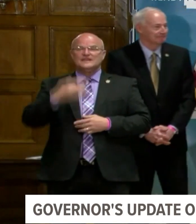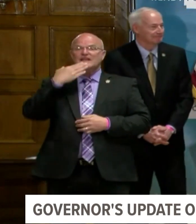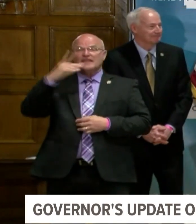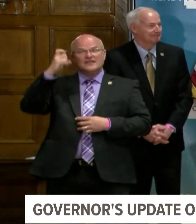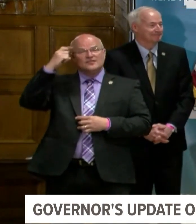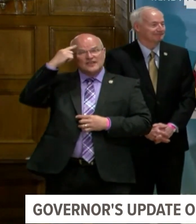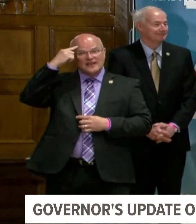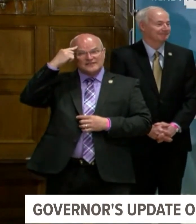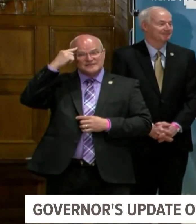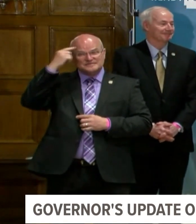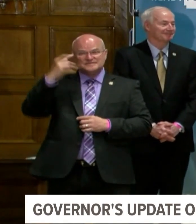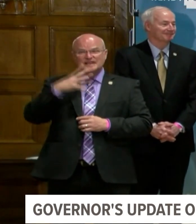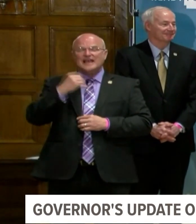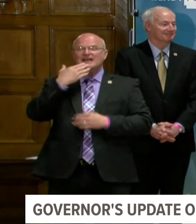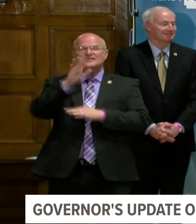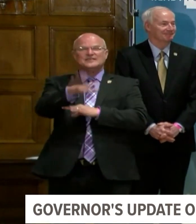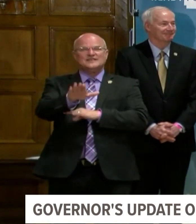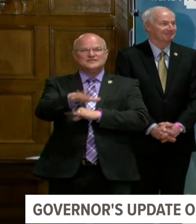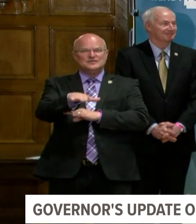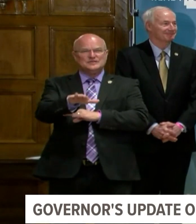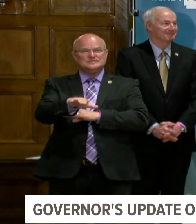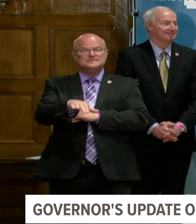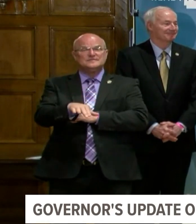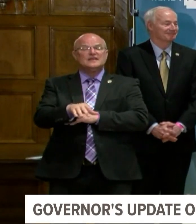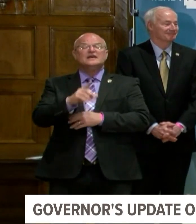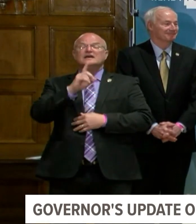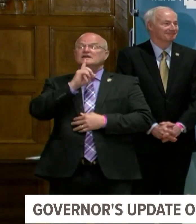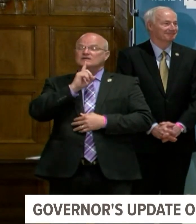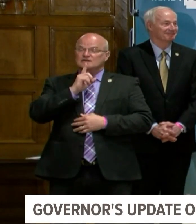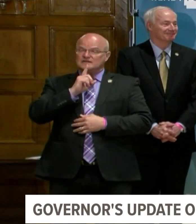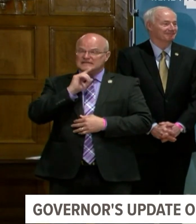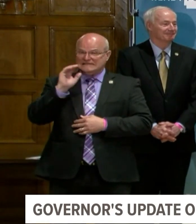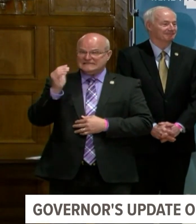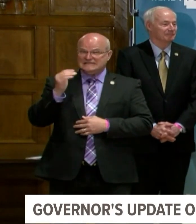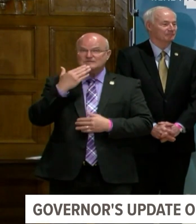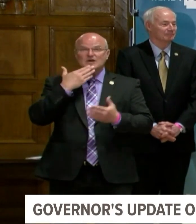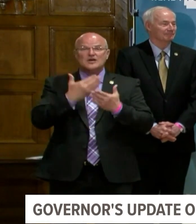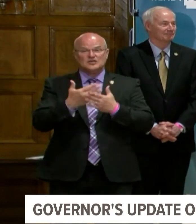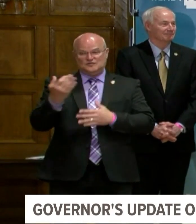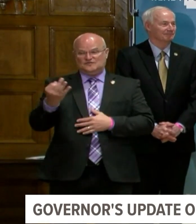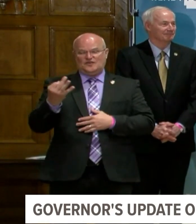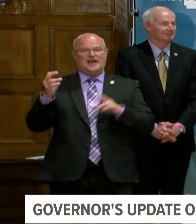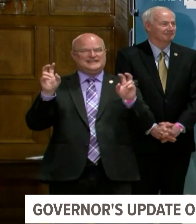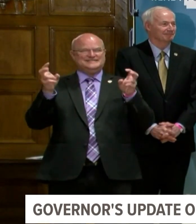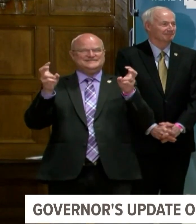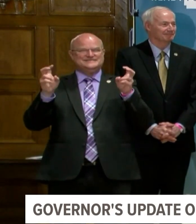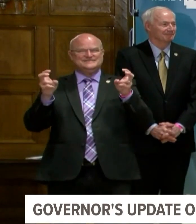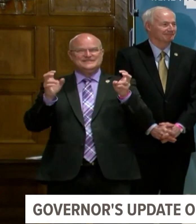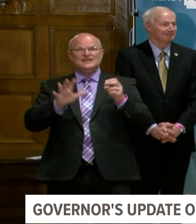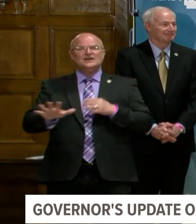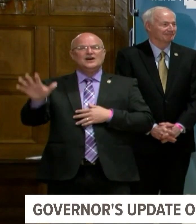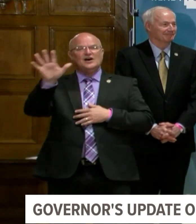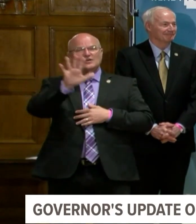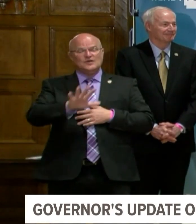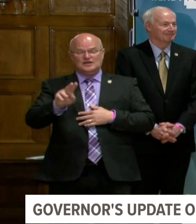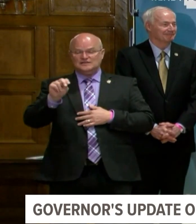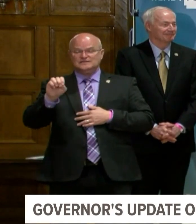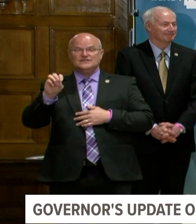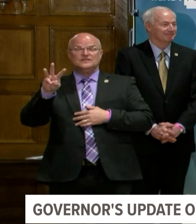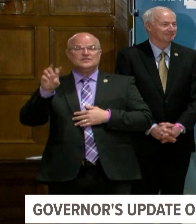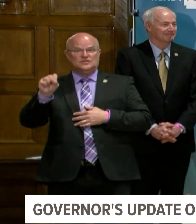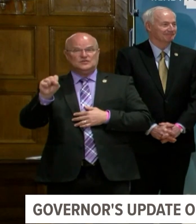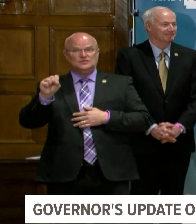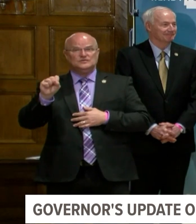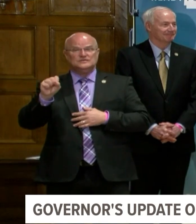Thank you, Governor, and good afternoon. It does seem like a Good Friday of sorts across the board. The